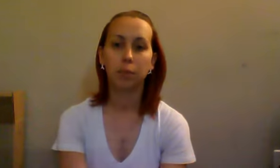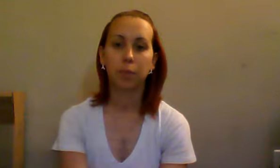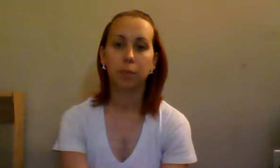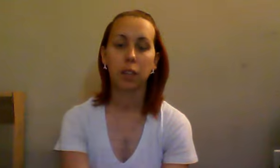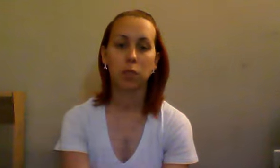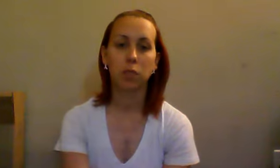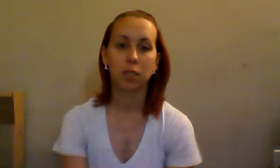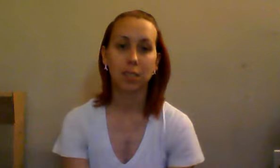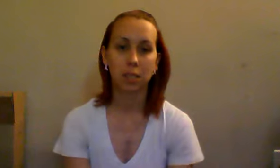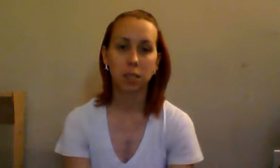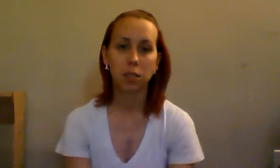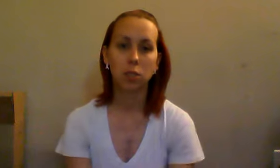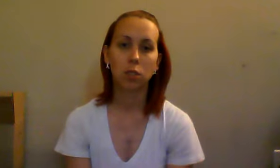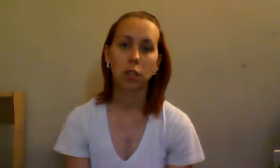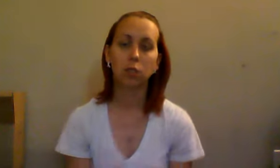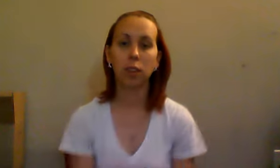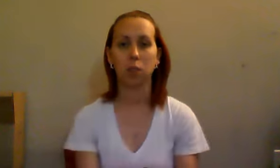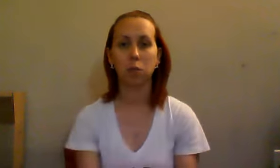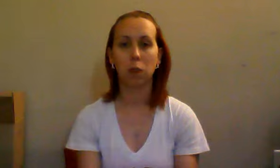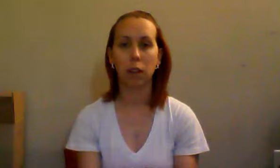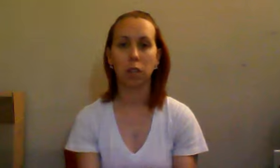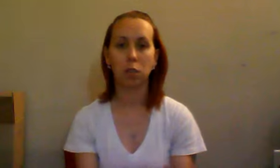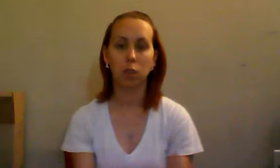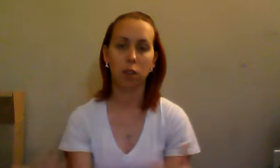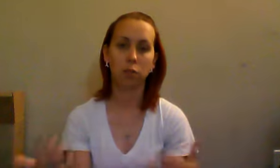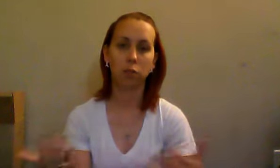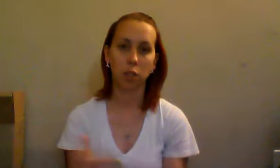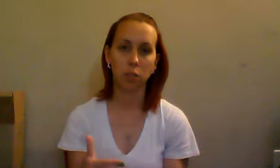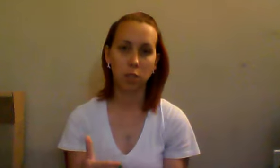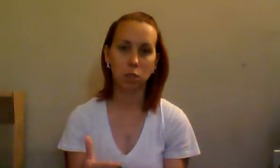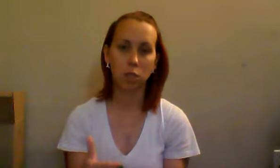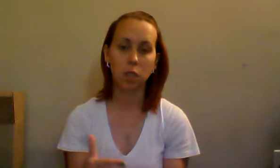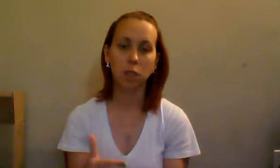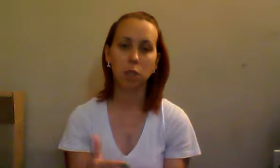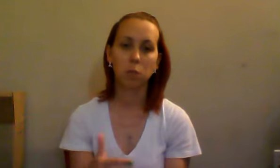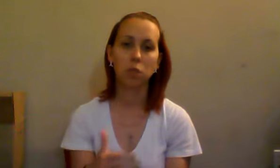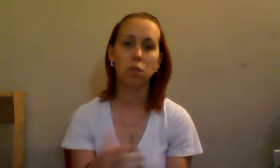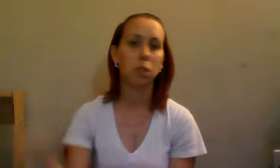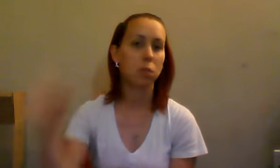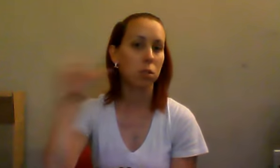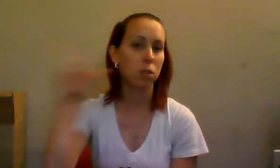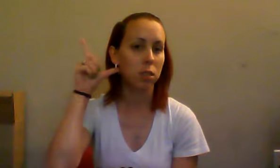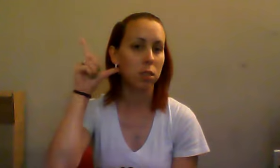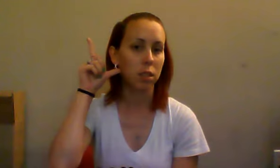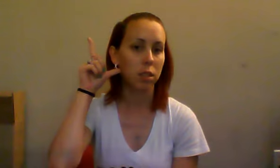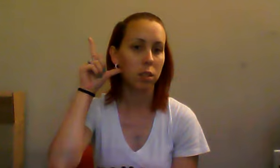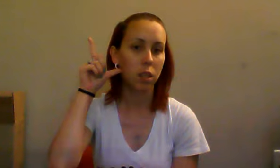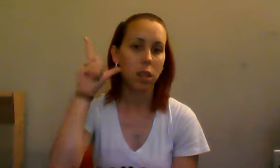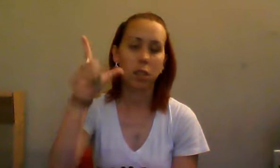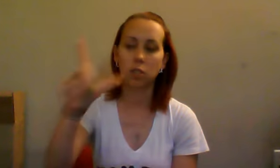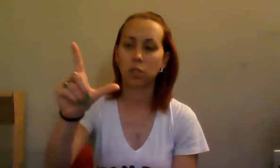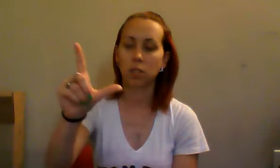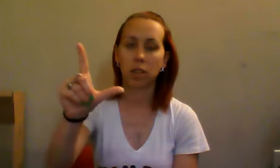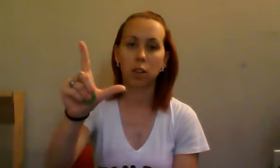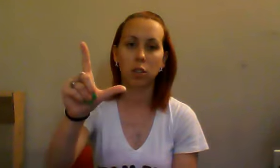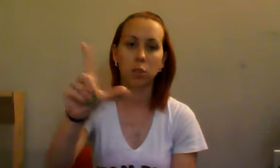The next one is listen. So now you've got them quiet and you have directions that you need to give to them, so you need them to listen. And it's just the letter L and you put